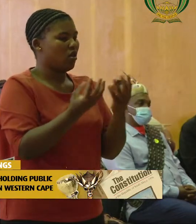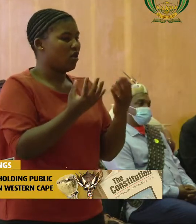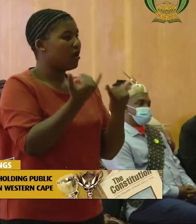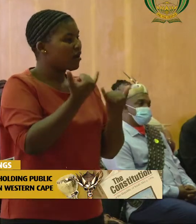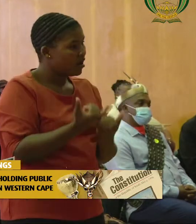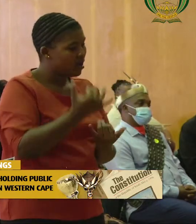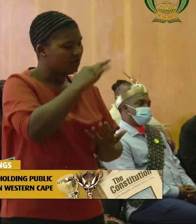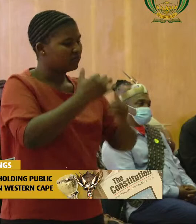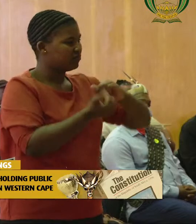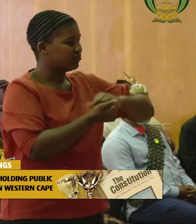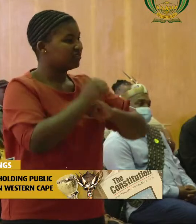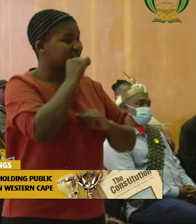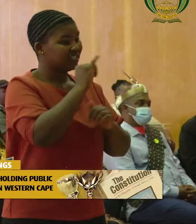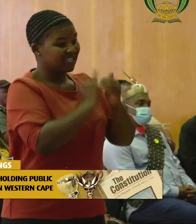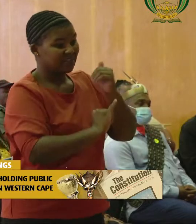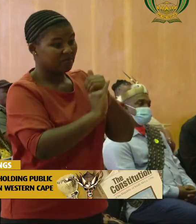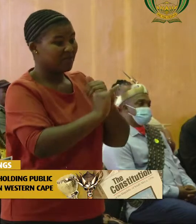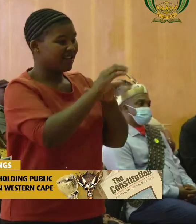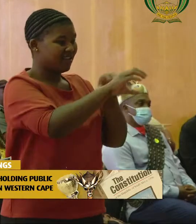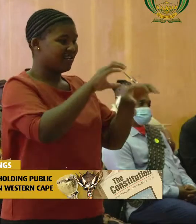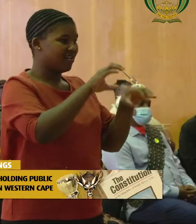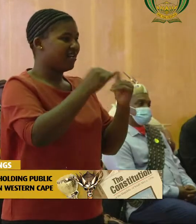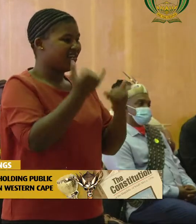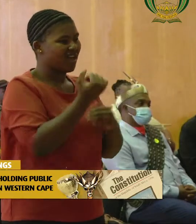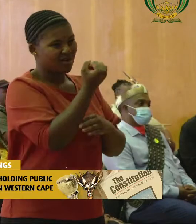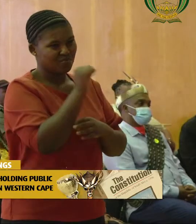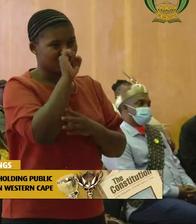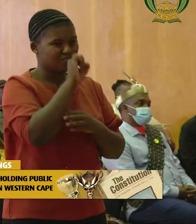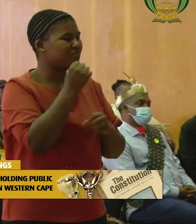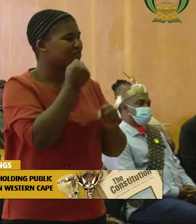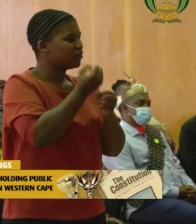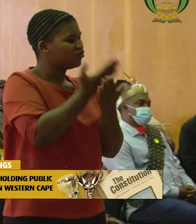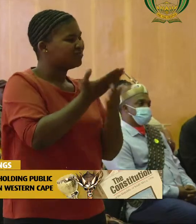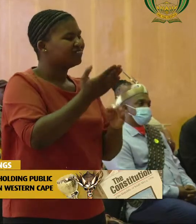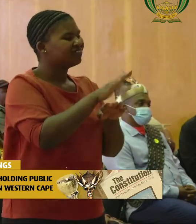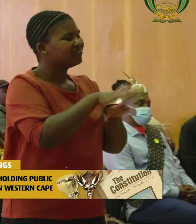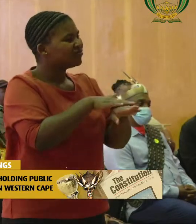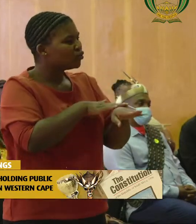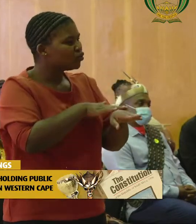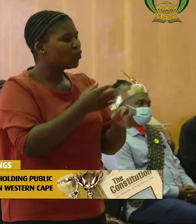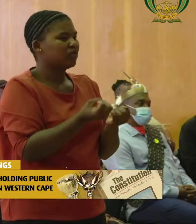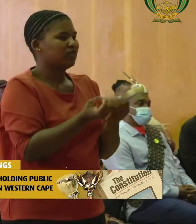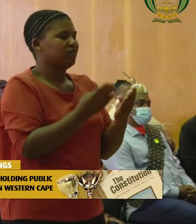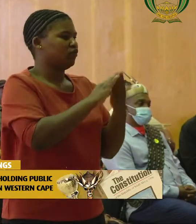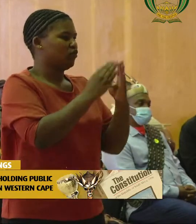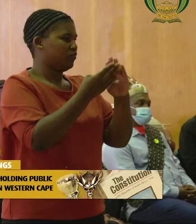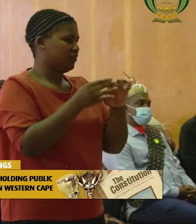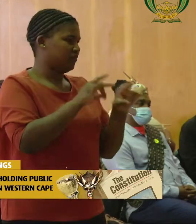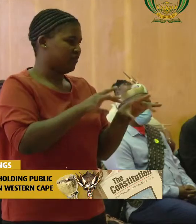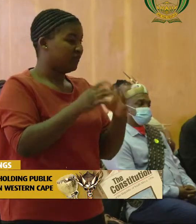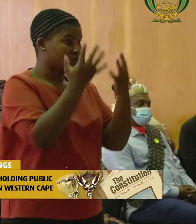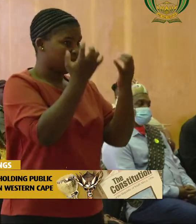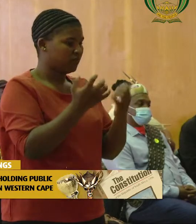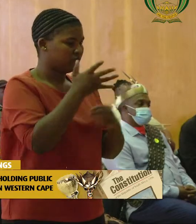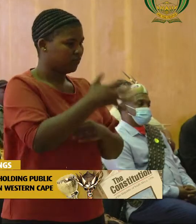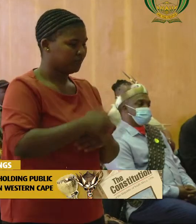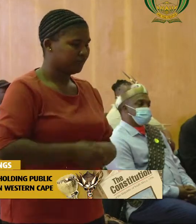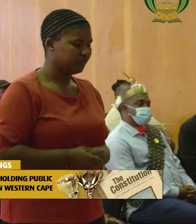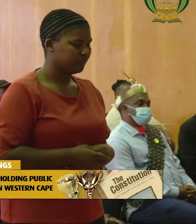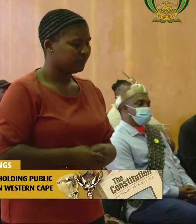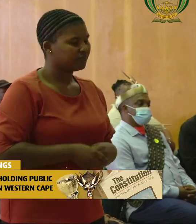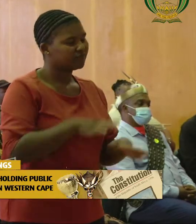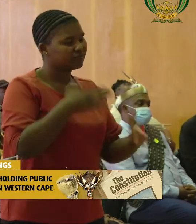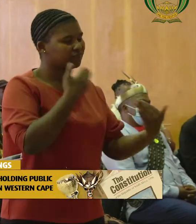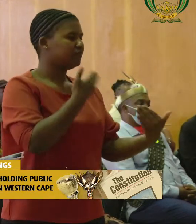inclusion of independent candidates will hinder service delivery and will further split the budget.